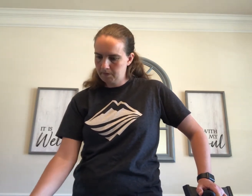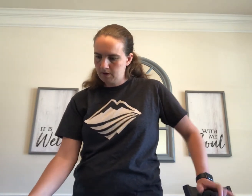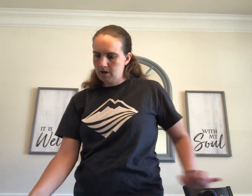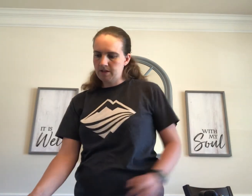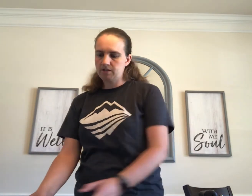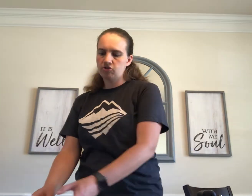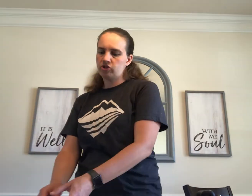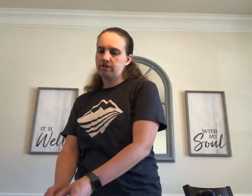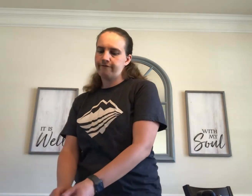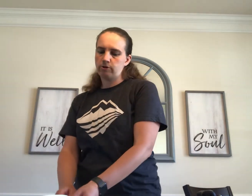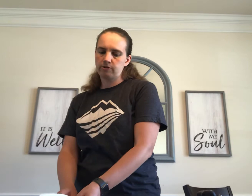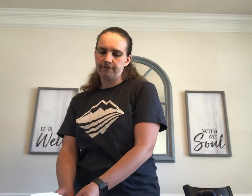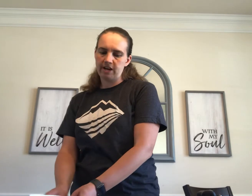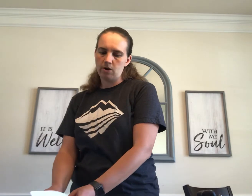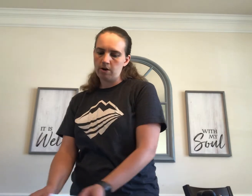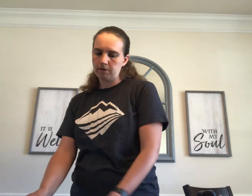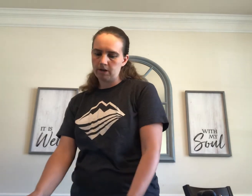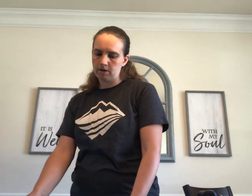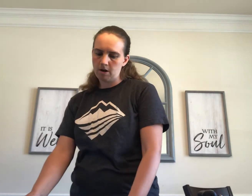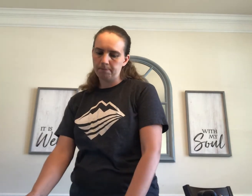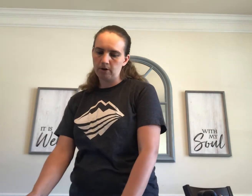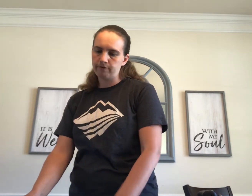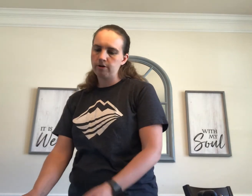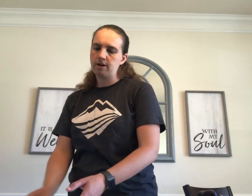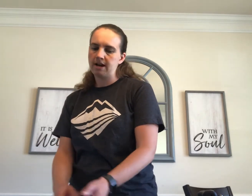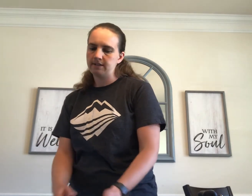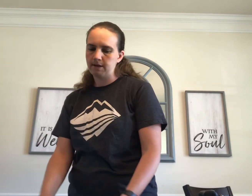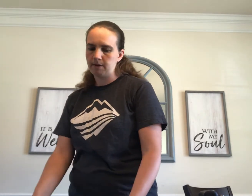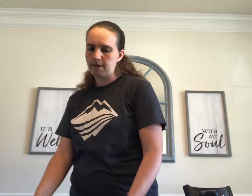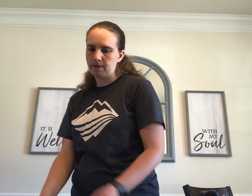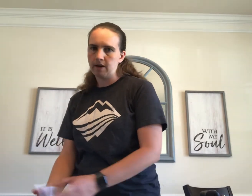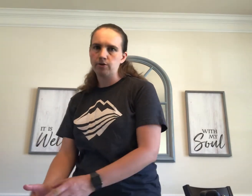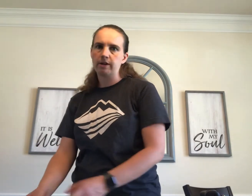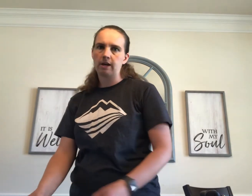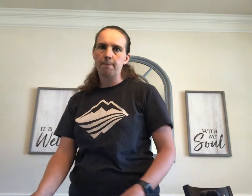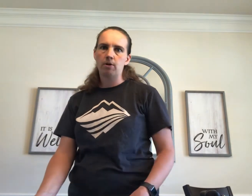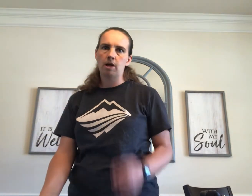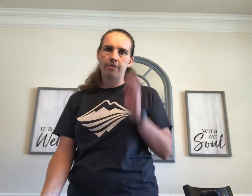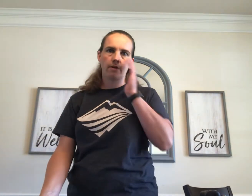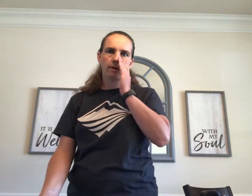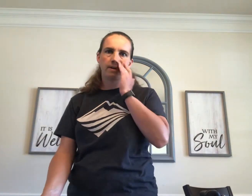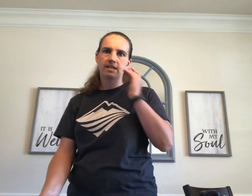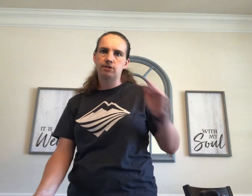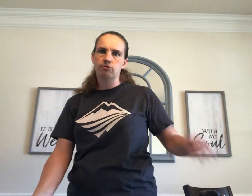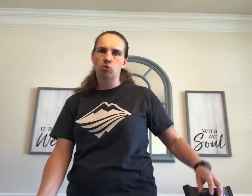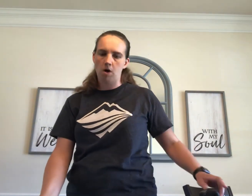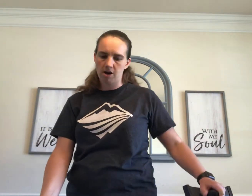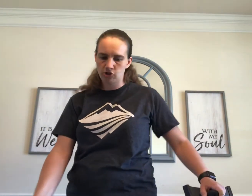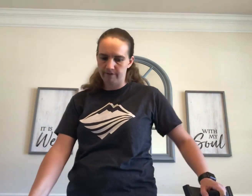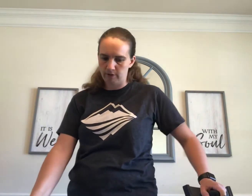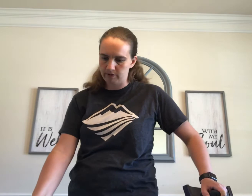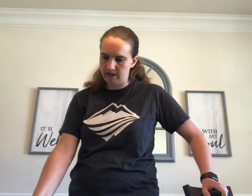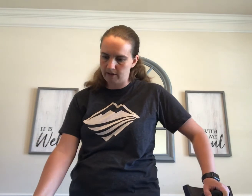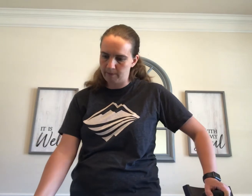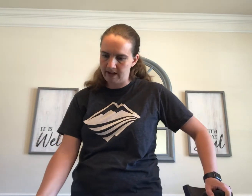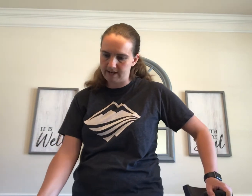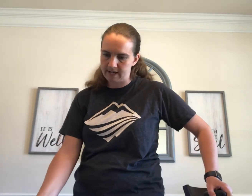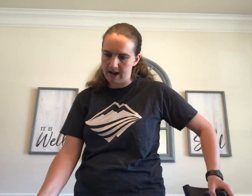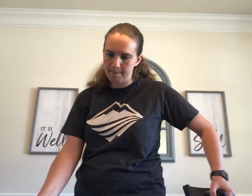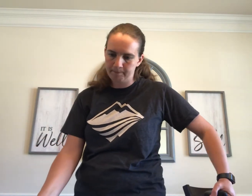And this is just the first video I'm gonna upload for you guys. I plan on doing a couple. I thought they'd be easier to watch if they're only a little bit at a time,